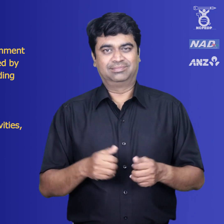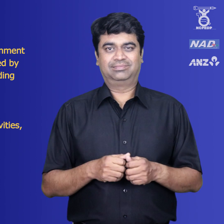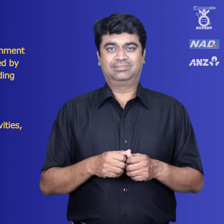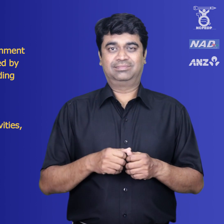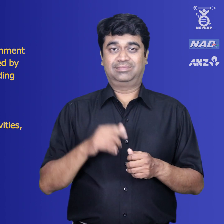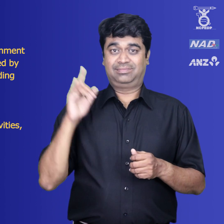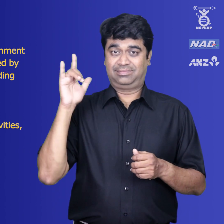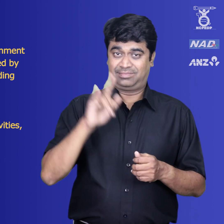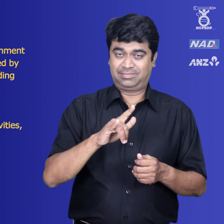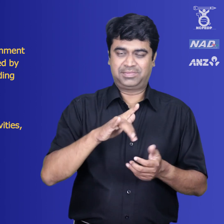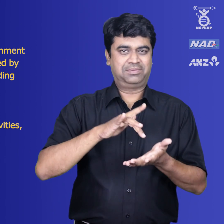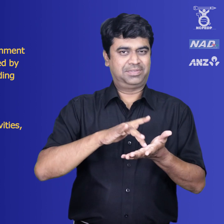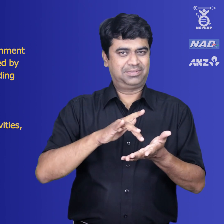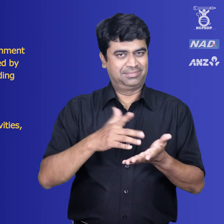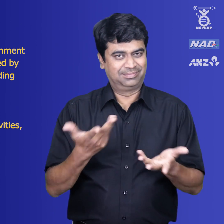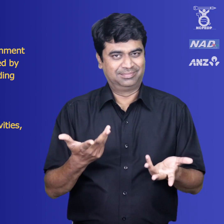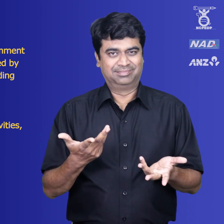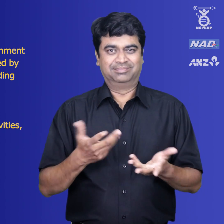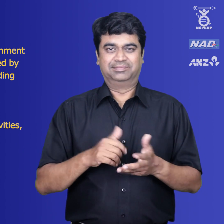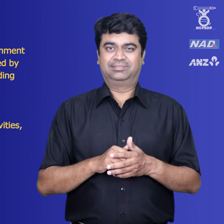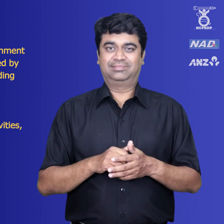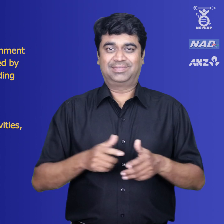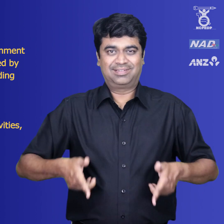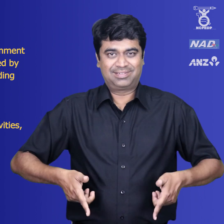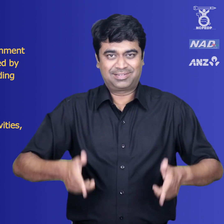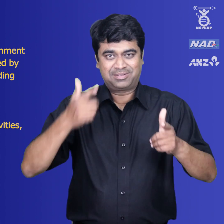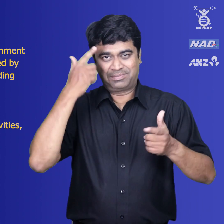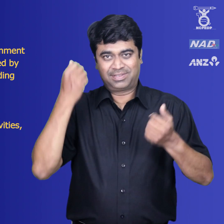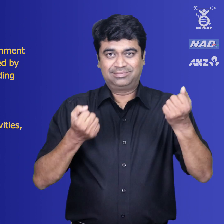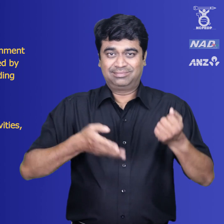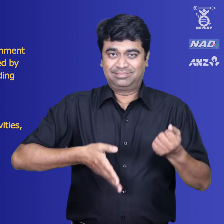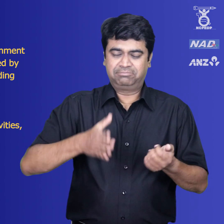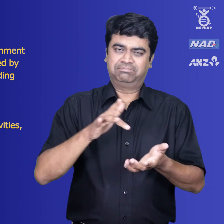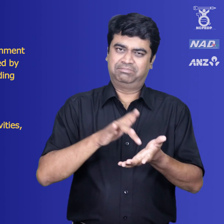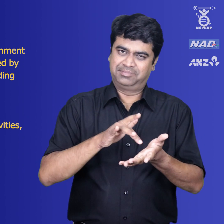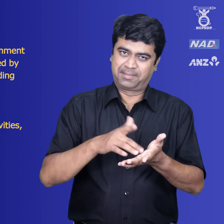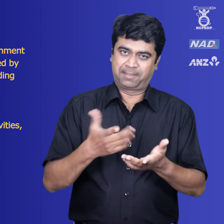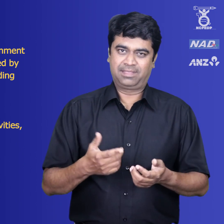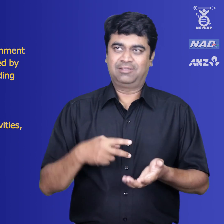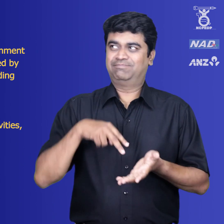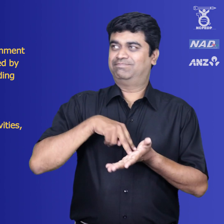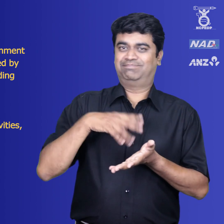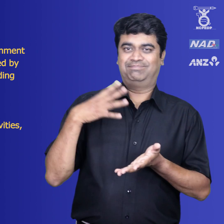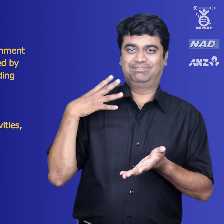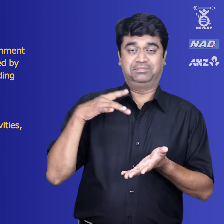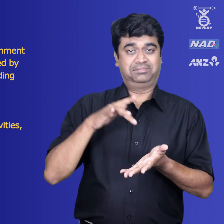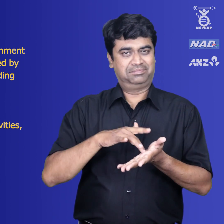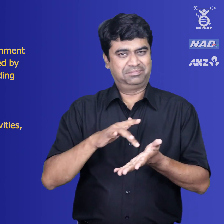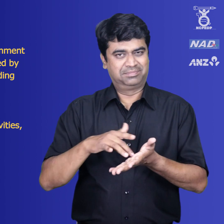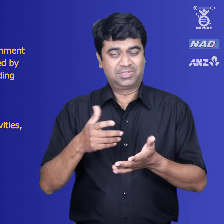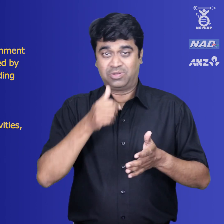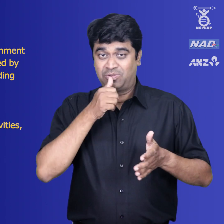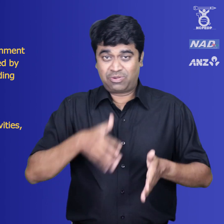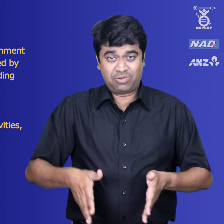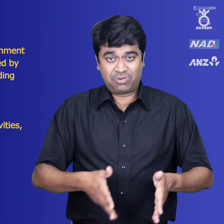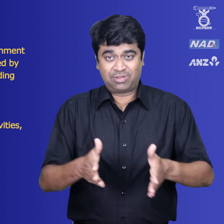platforms, roadways, bus stands or terminus, airports or